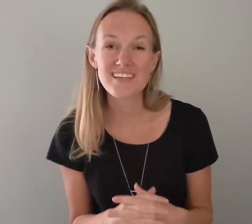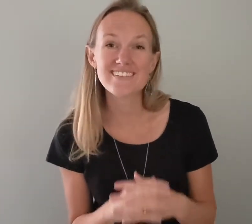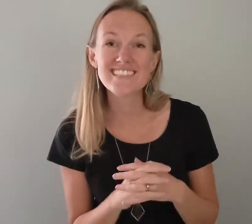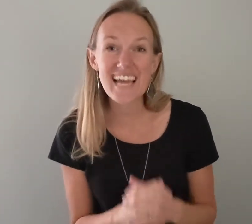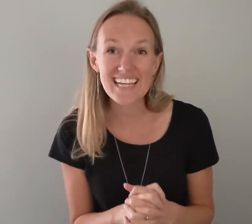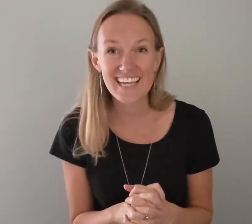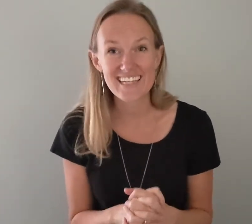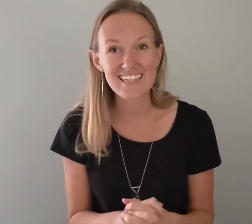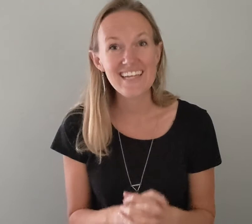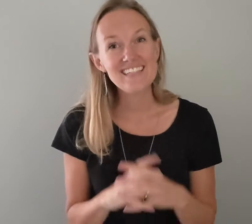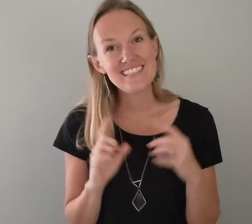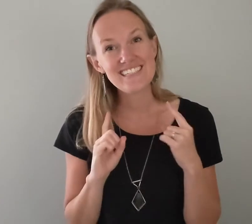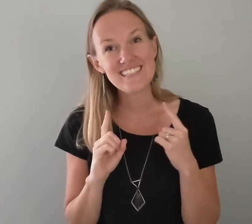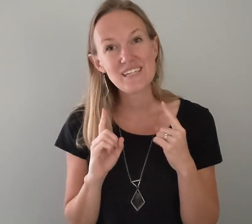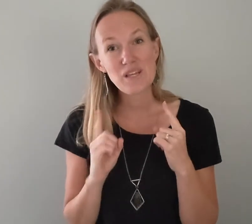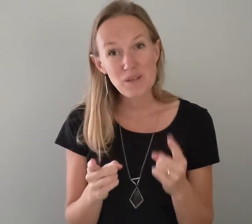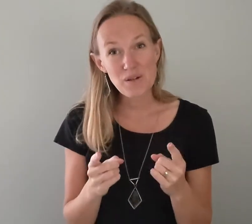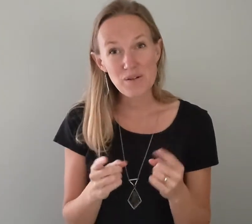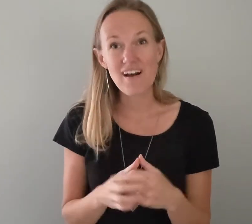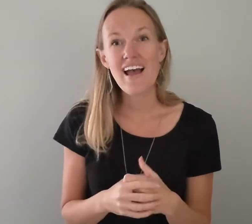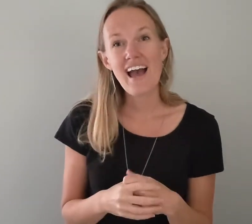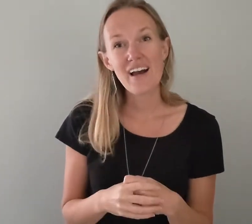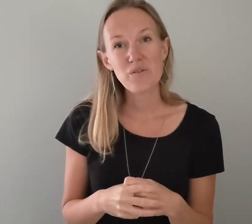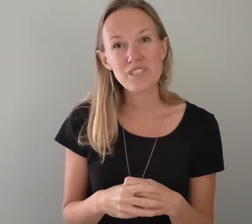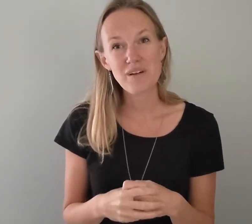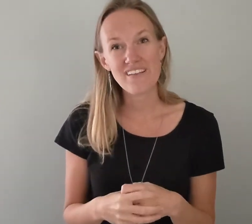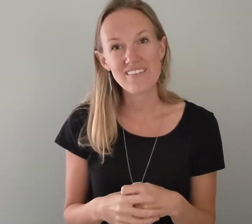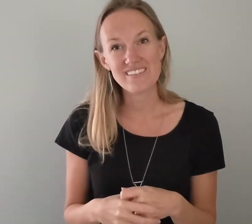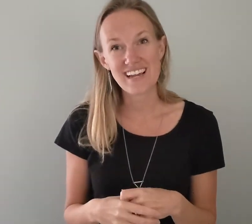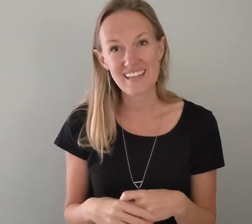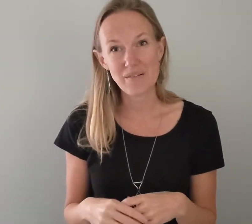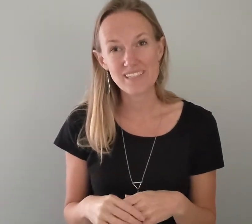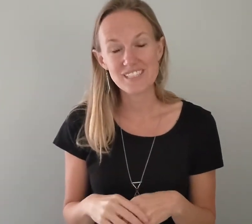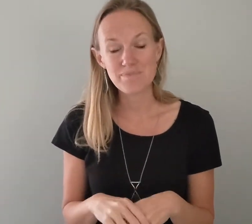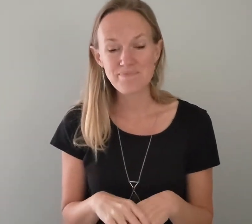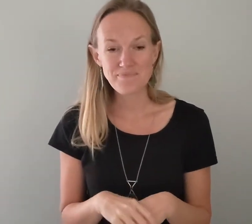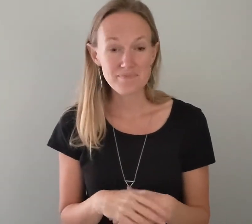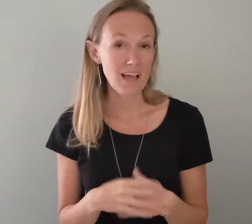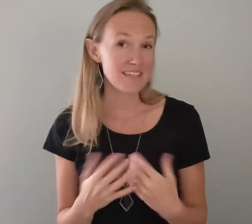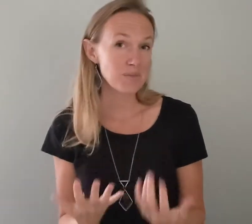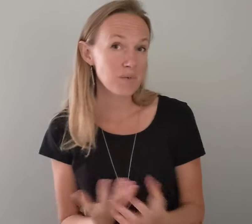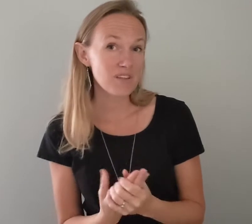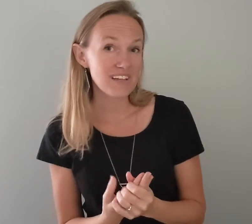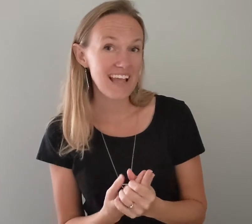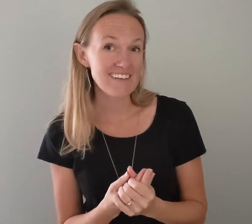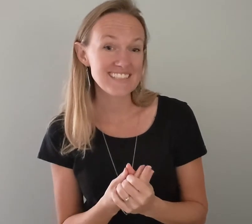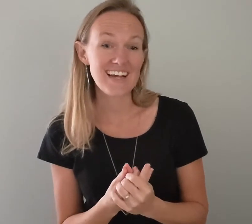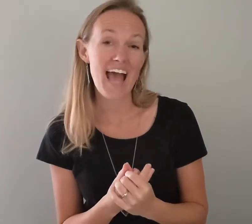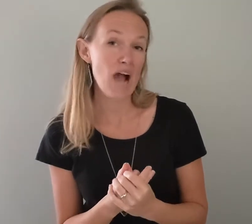channel dedicated to teaching you how to worship God through sign language. This week we're learning how to sign Our